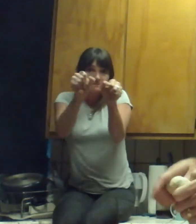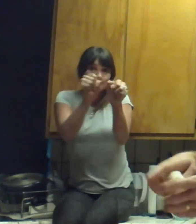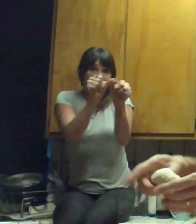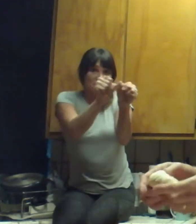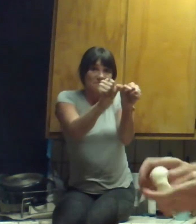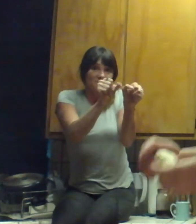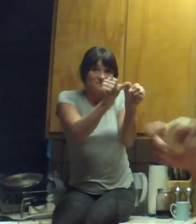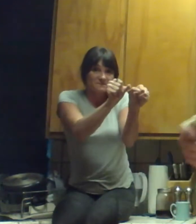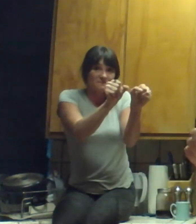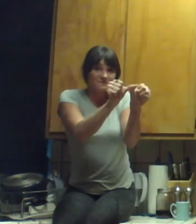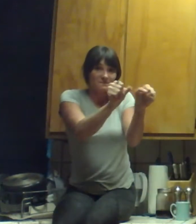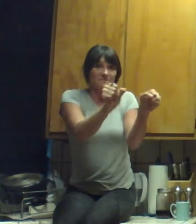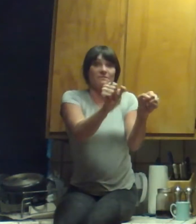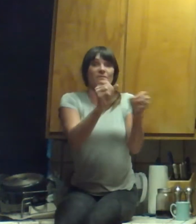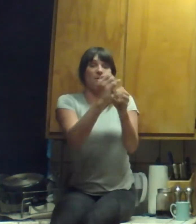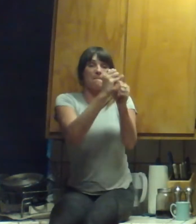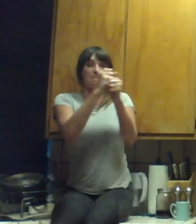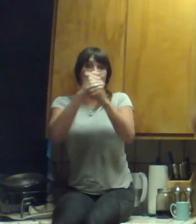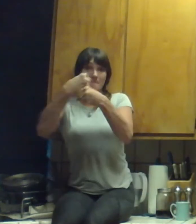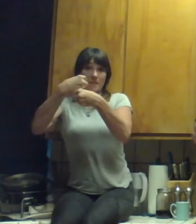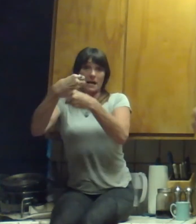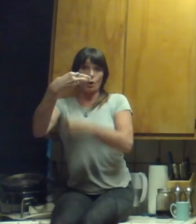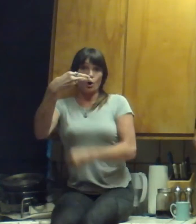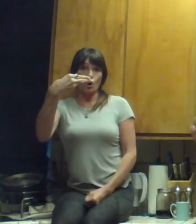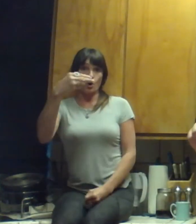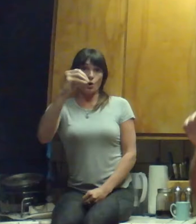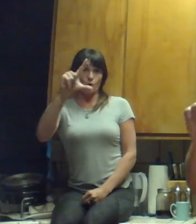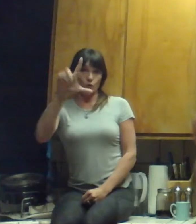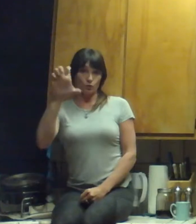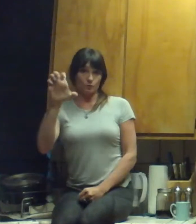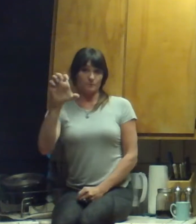it around,